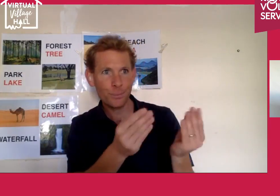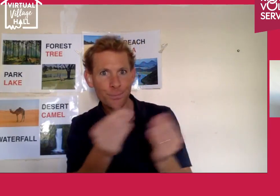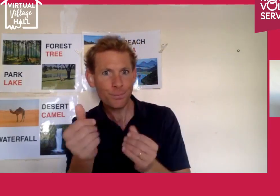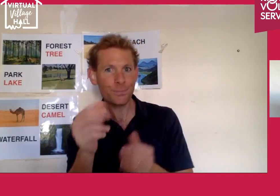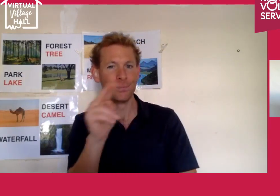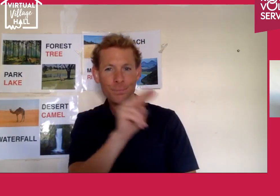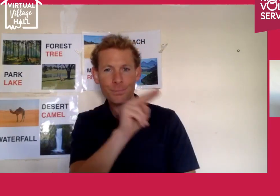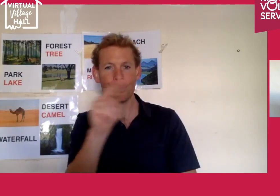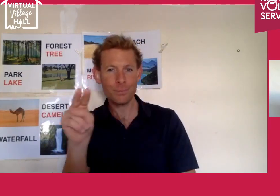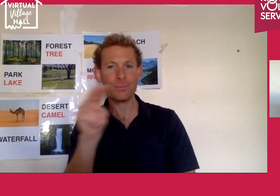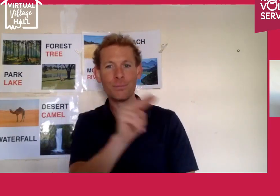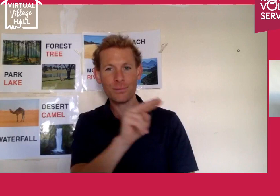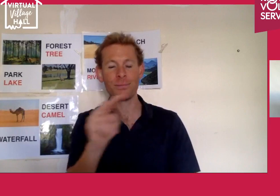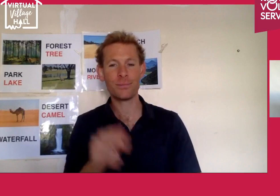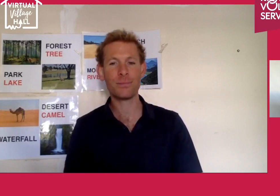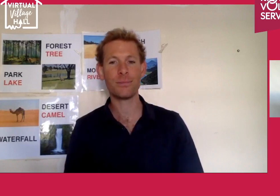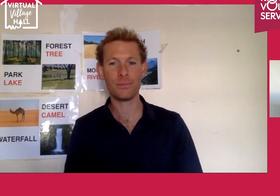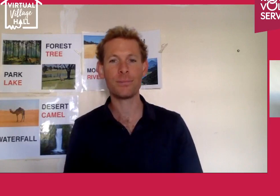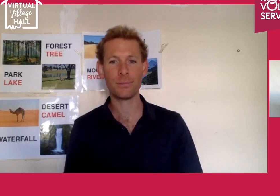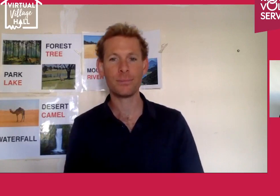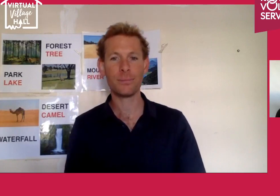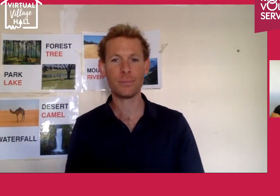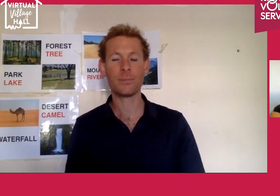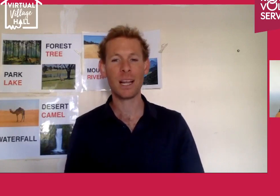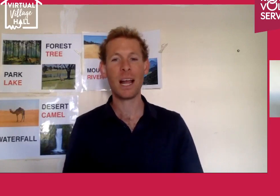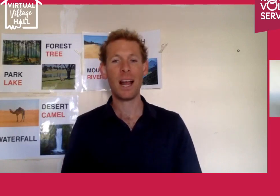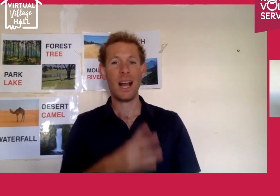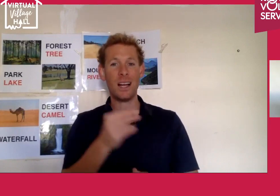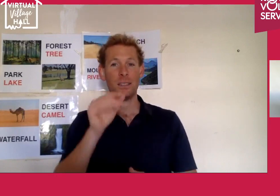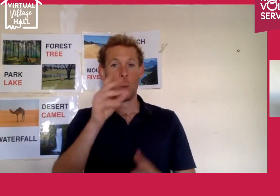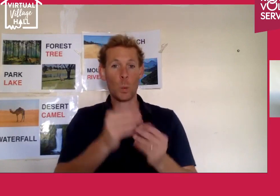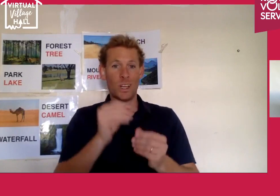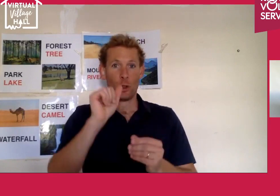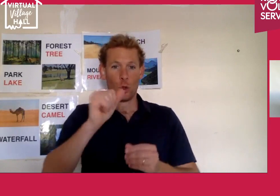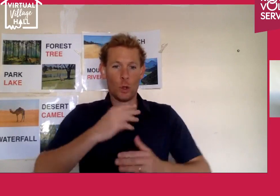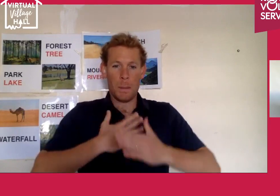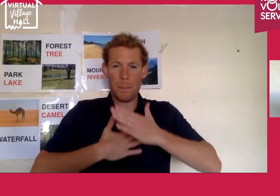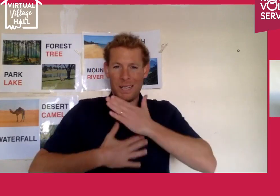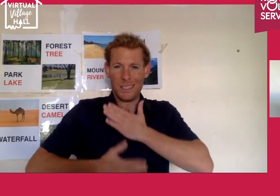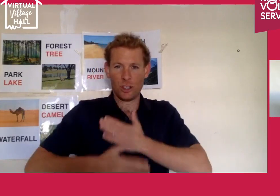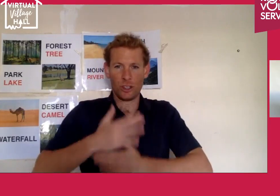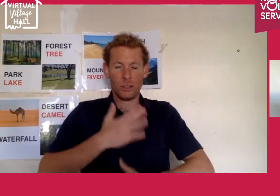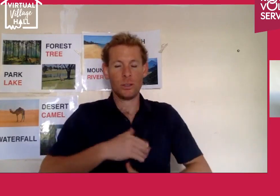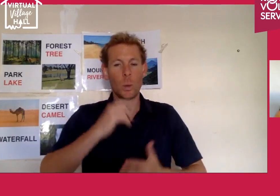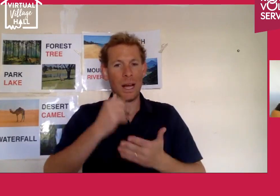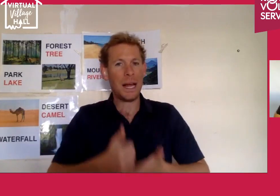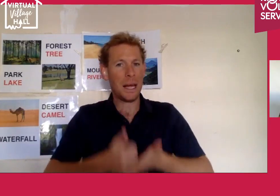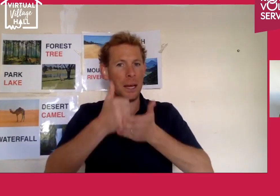deaf person even though they are looking at the interpreter, and the interpreter will be looking at the deaf person. You'll find a